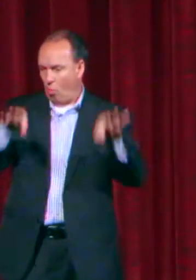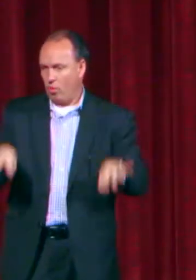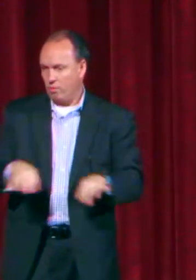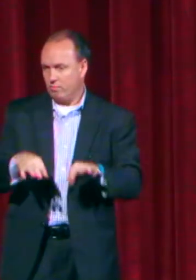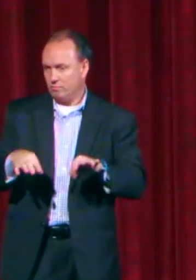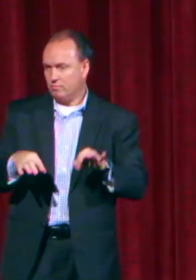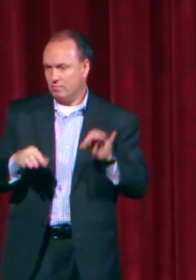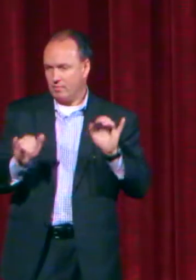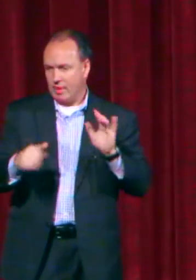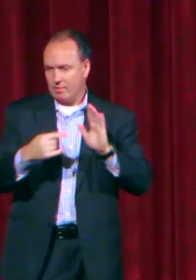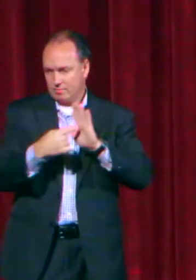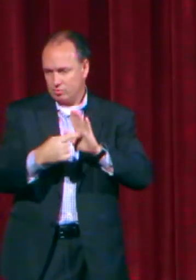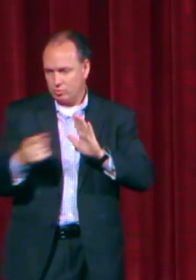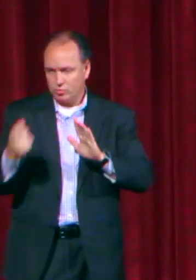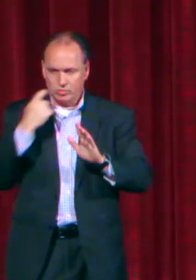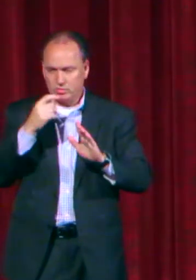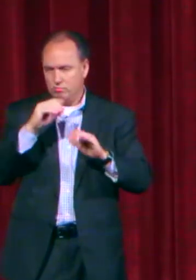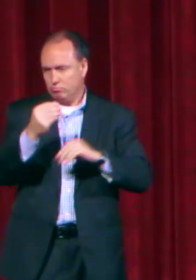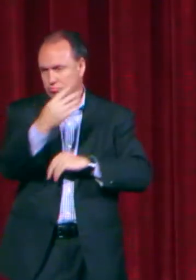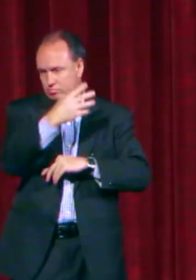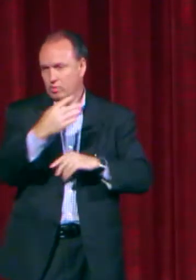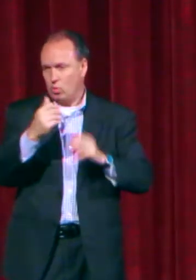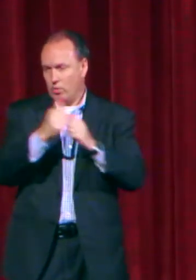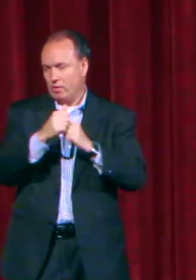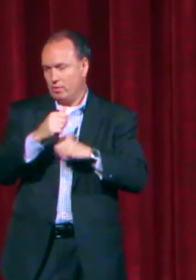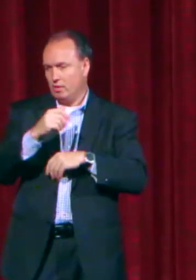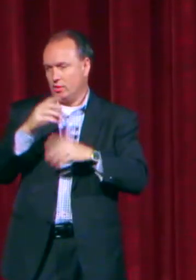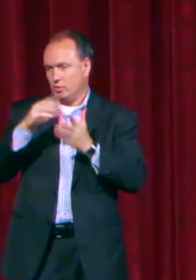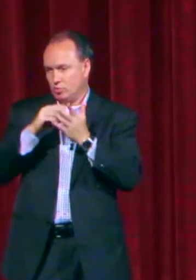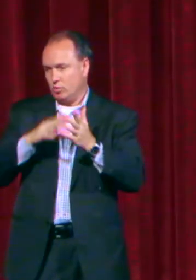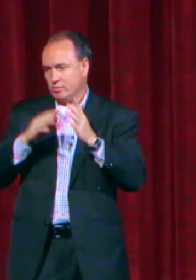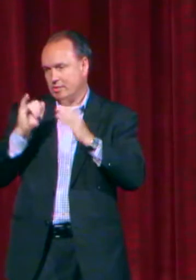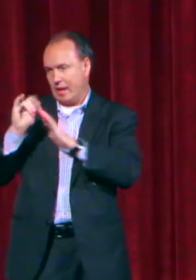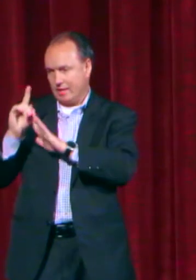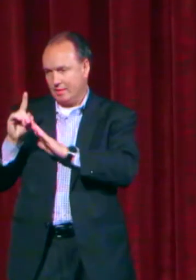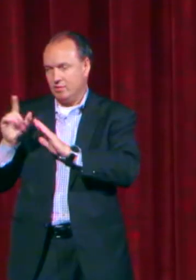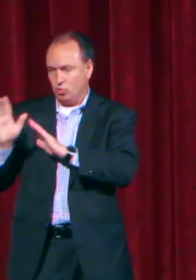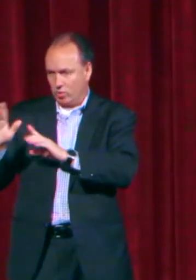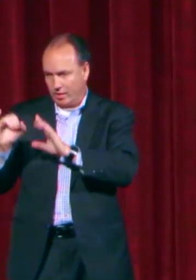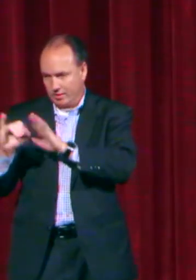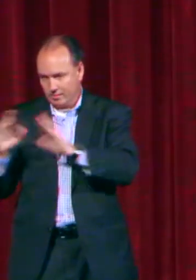that that we had up on the screen with your identification.